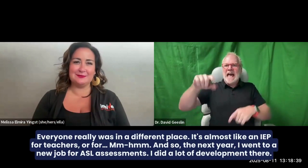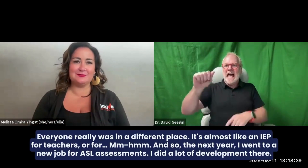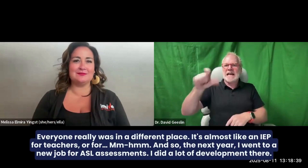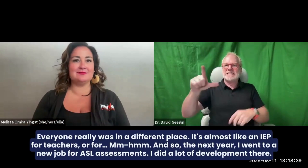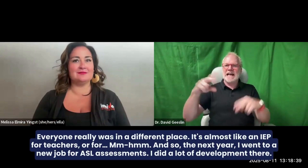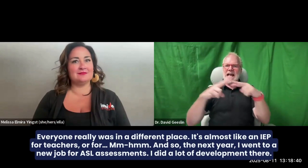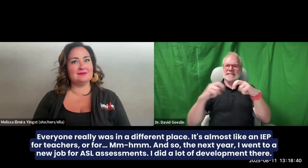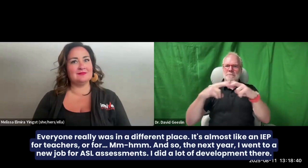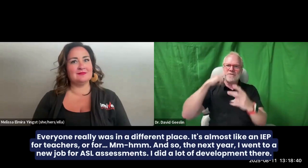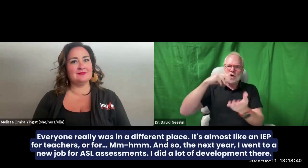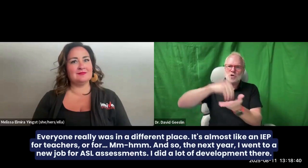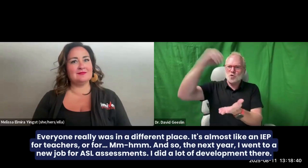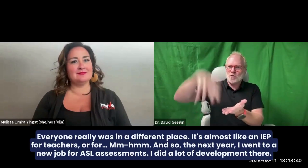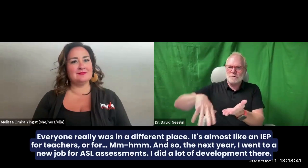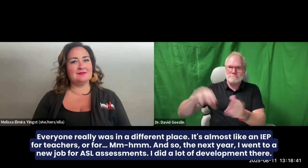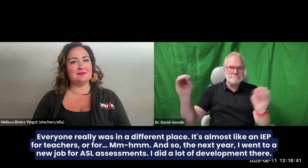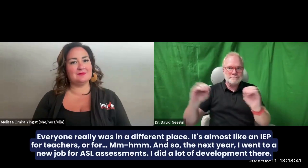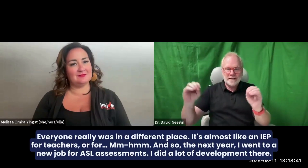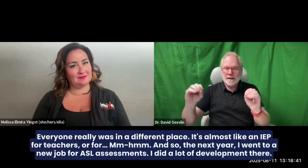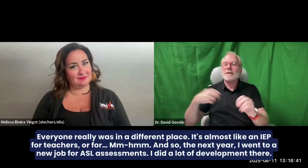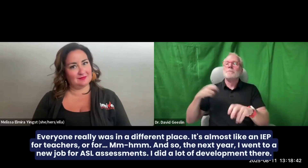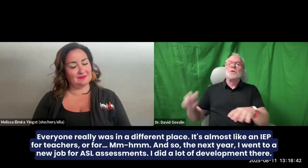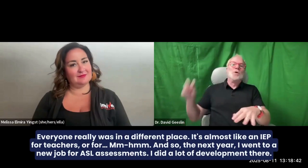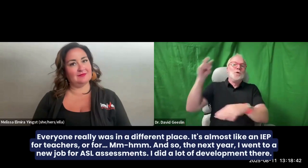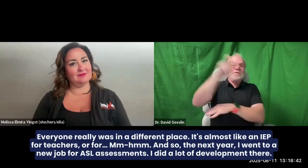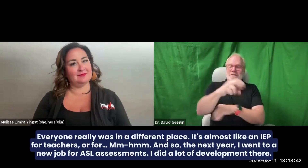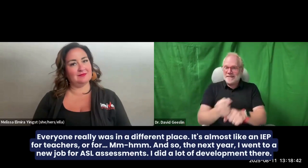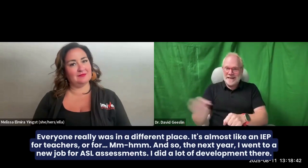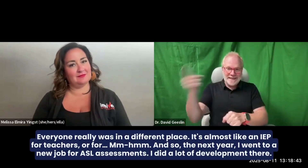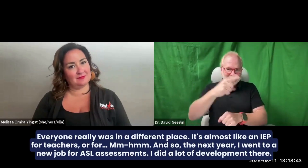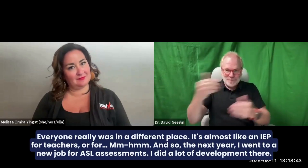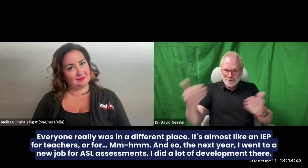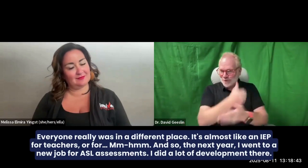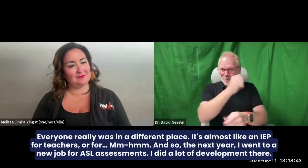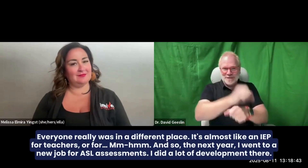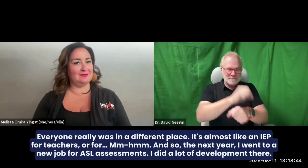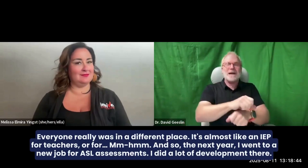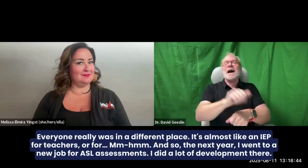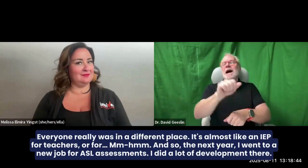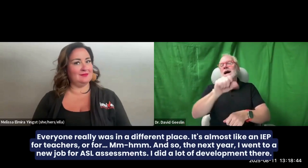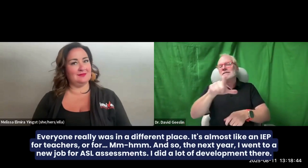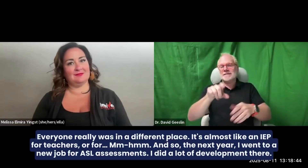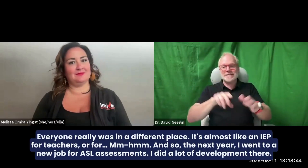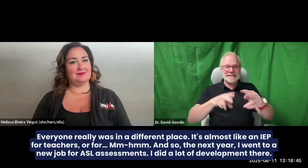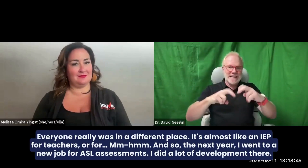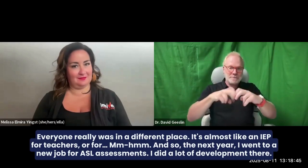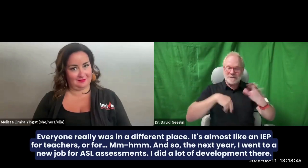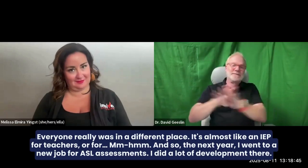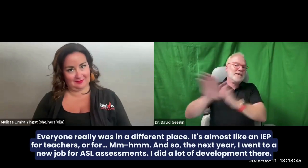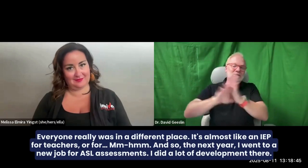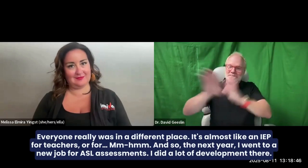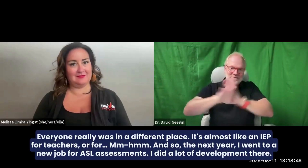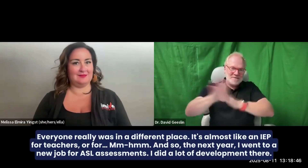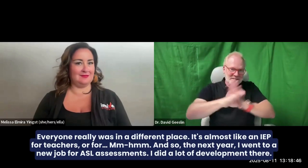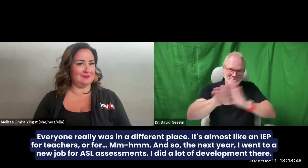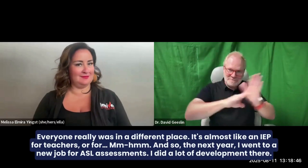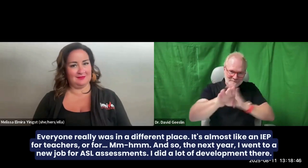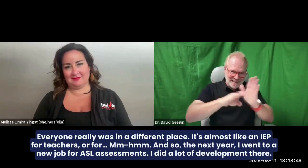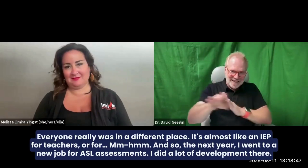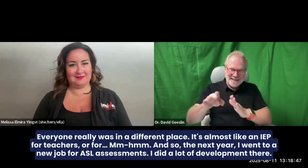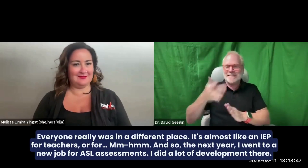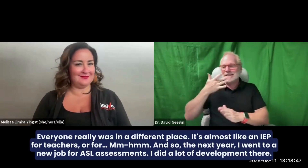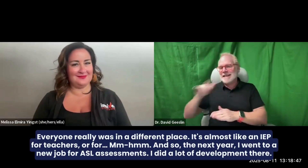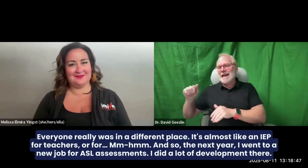Oh, for all yes, they were staff. able to bring it all in. That's amazing. Mm-hmm. And so the next year I went to a new job